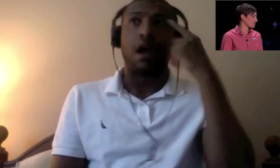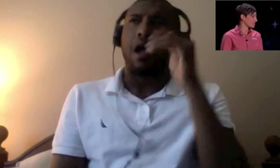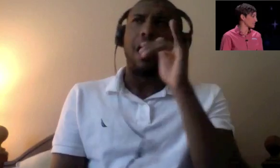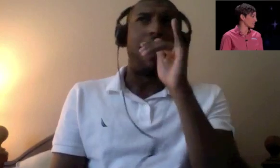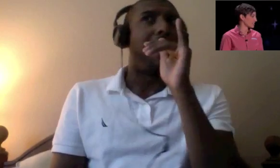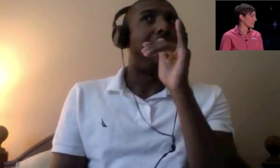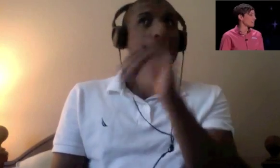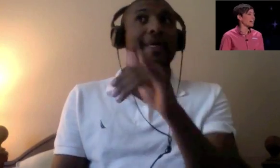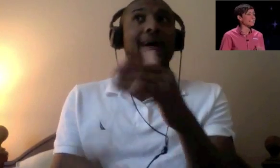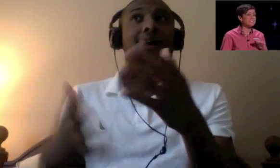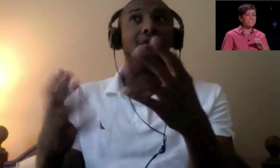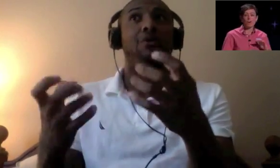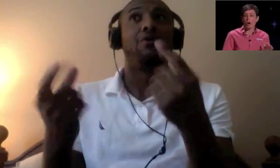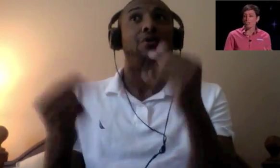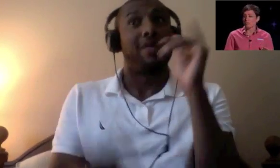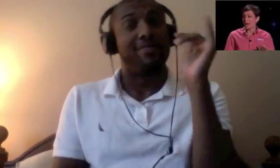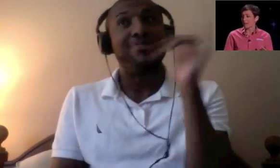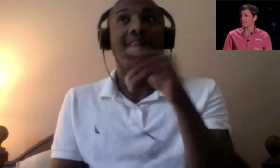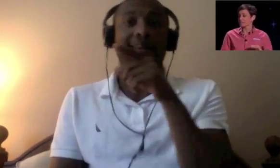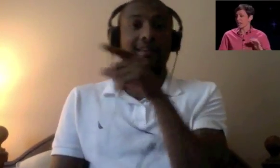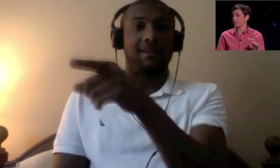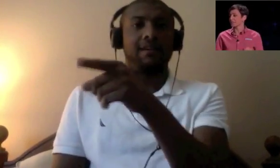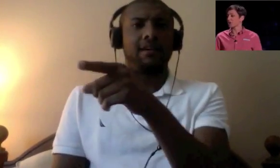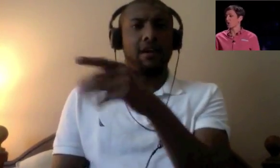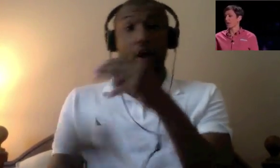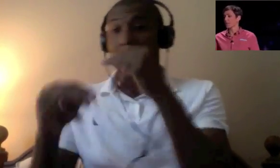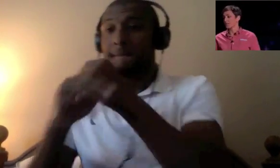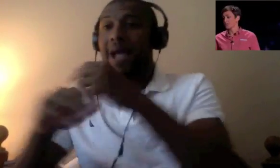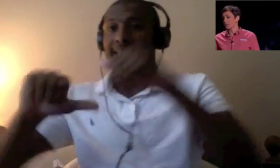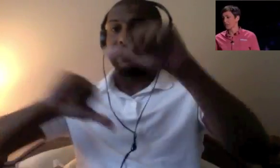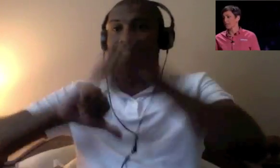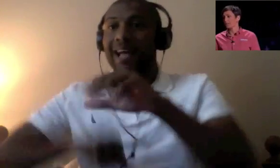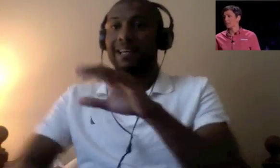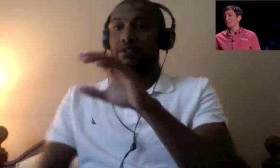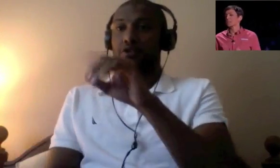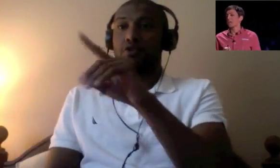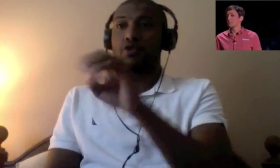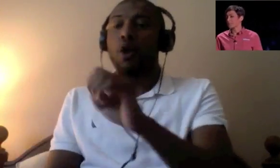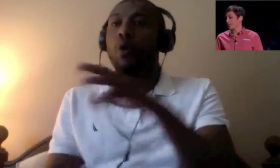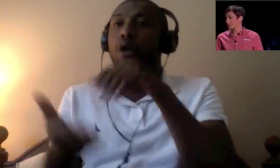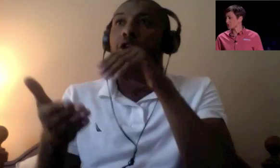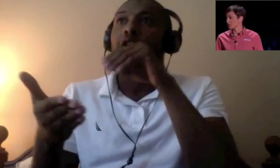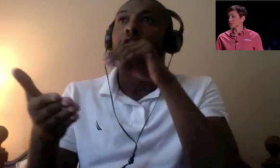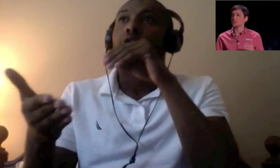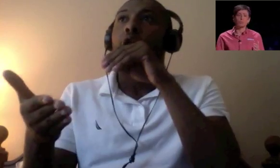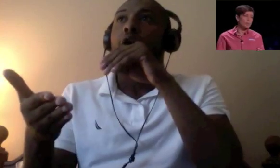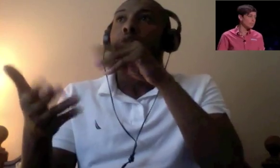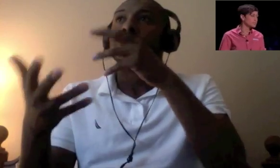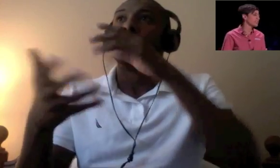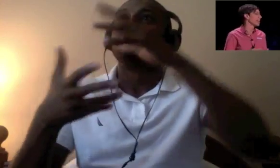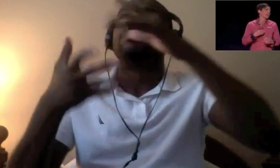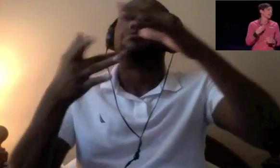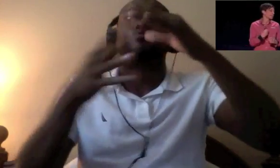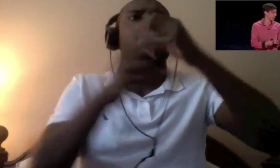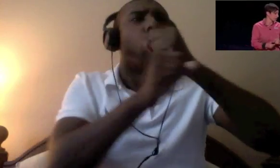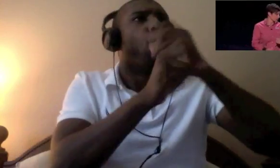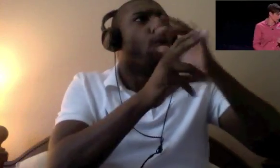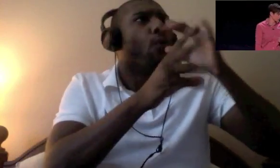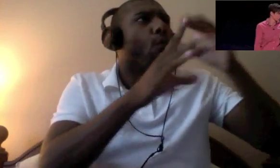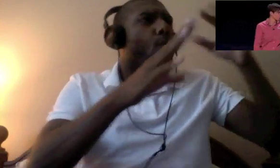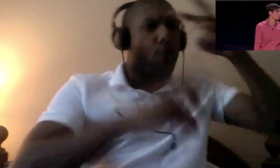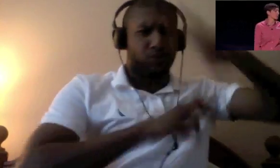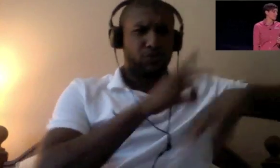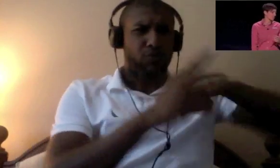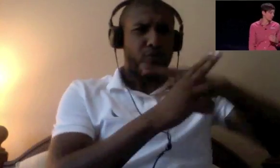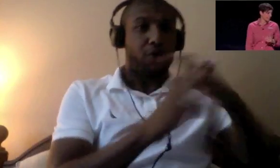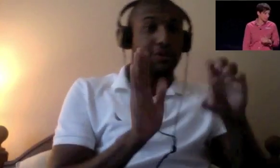with my life. The idea that all the math, science, and code I had been learning could come together to create these worlds and